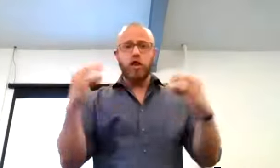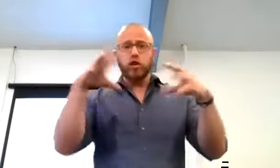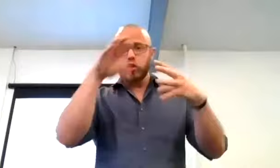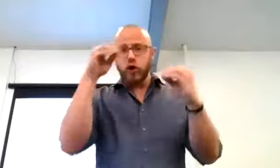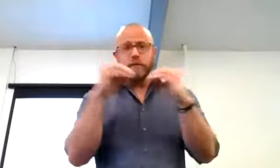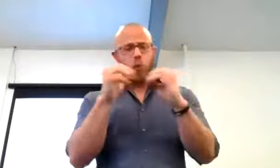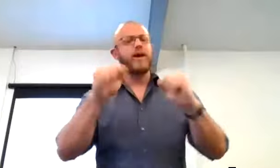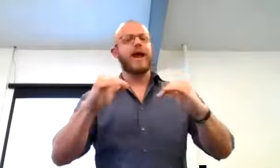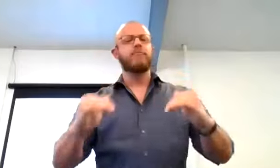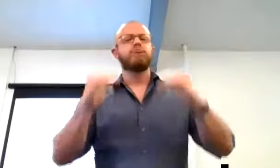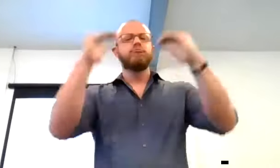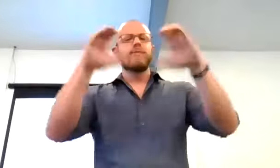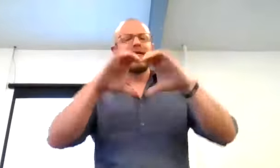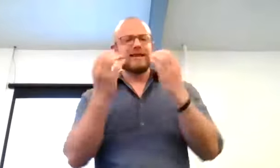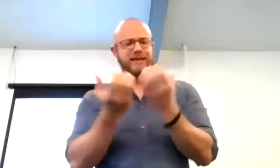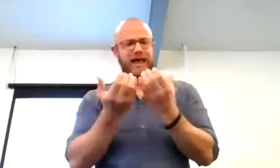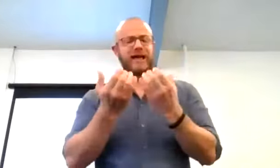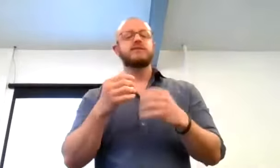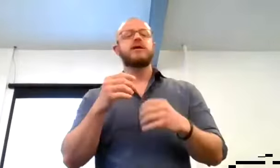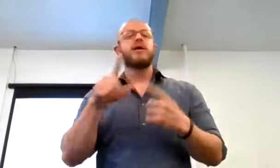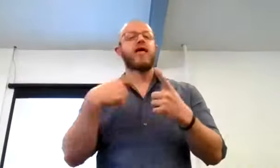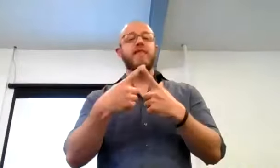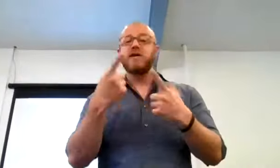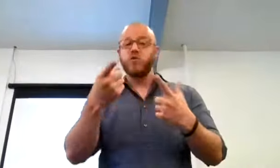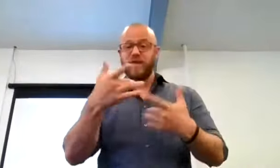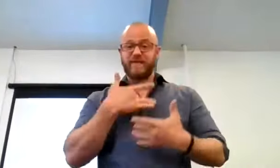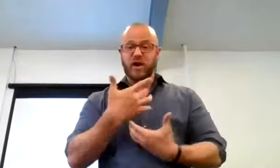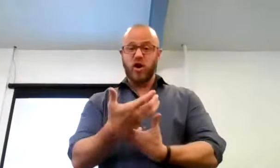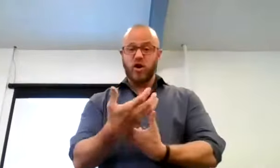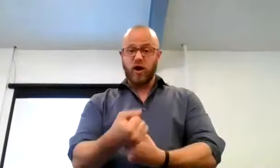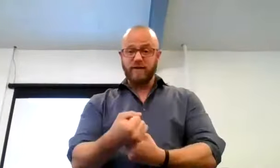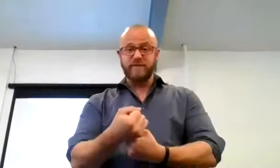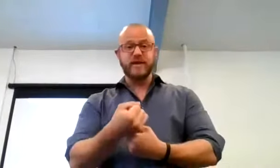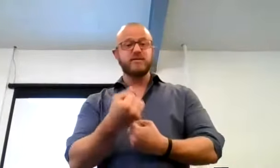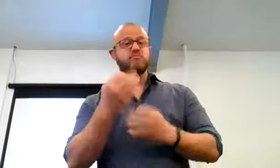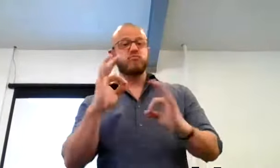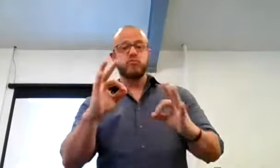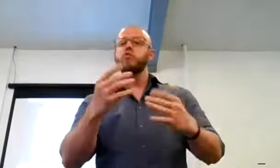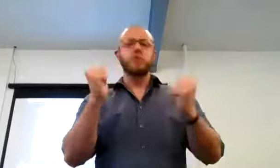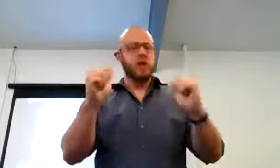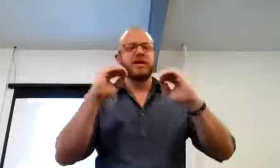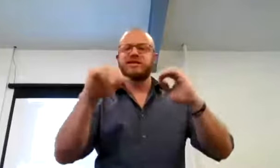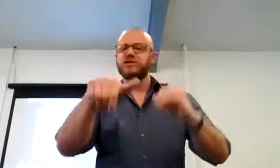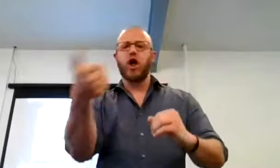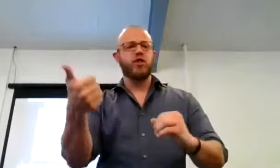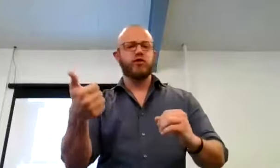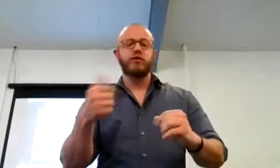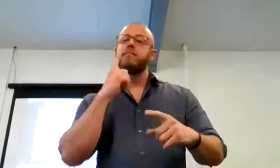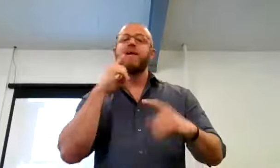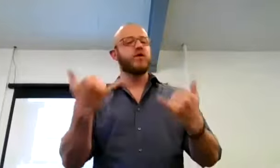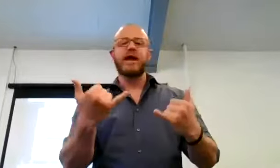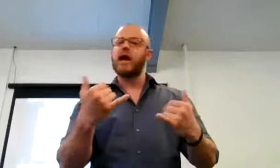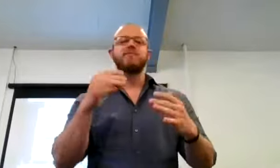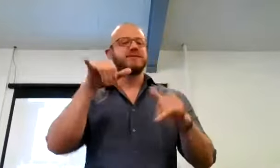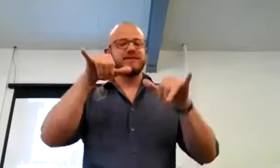then when you get done with it, yes, and you can learn more, then of course you'll take the more advanced classes. And when you truly trust yourself, yeah, you